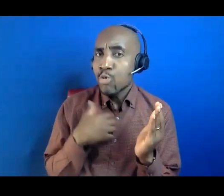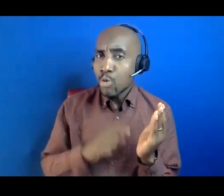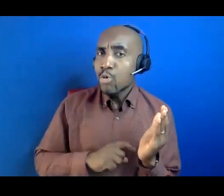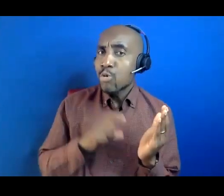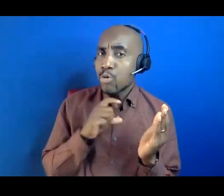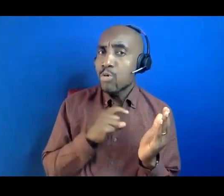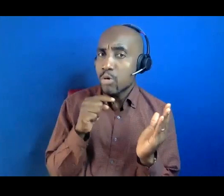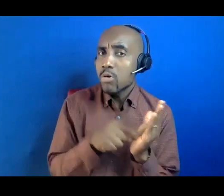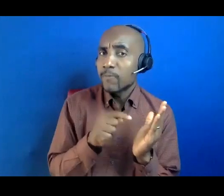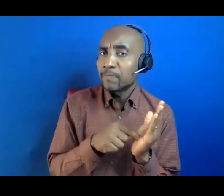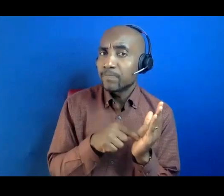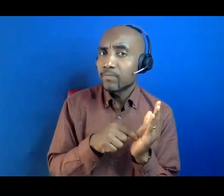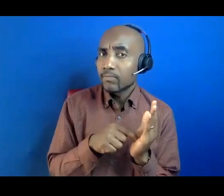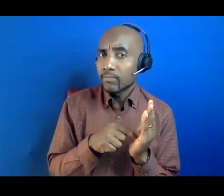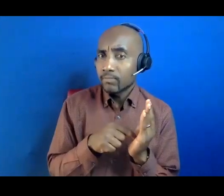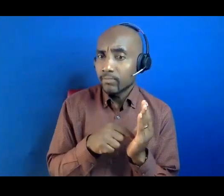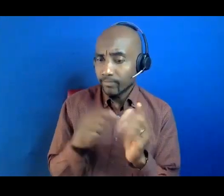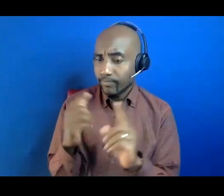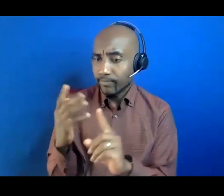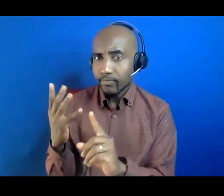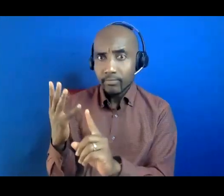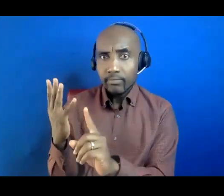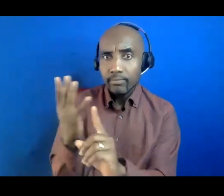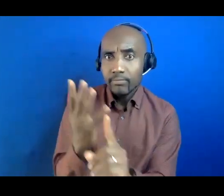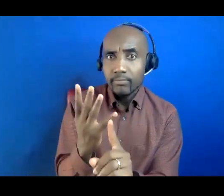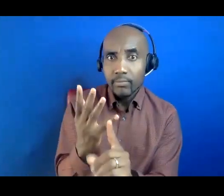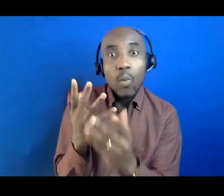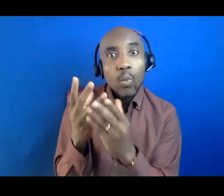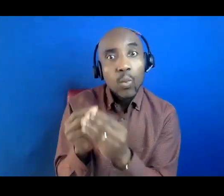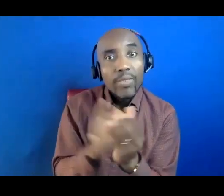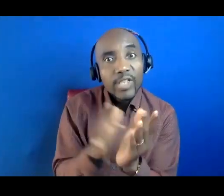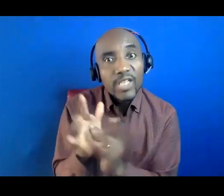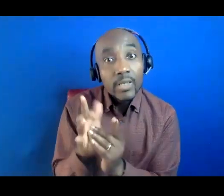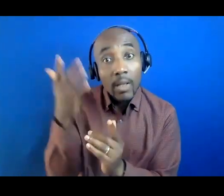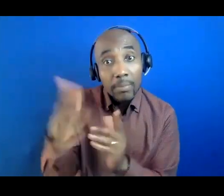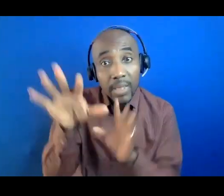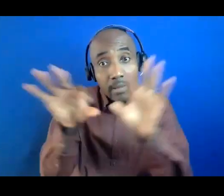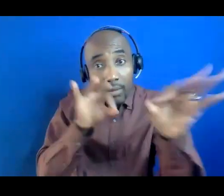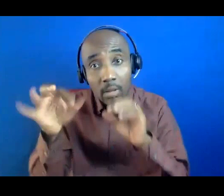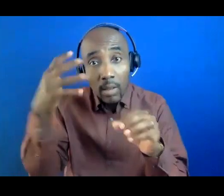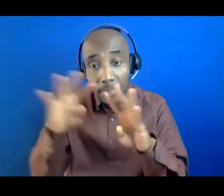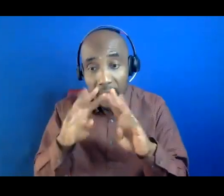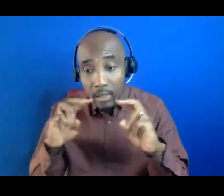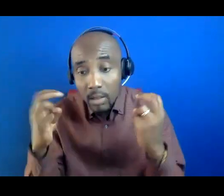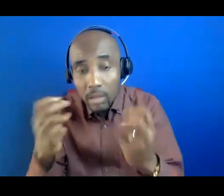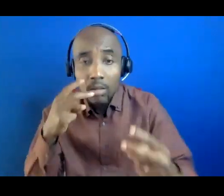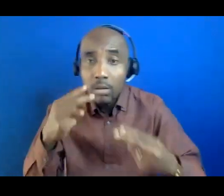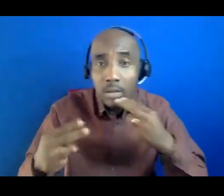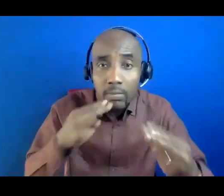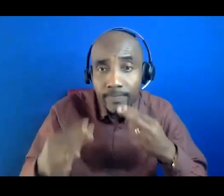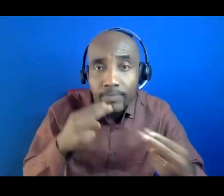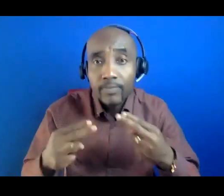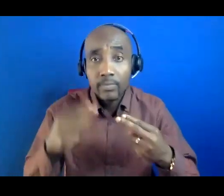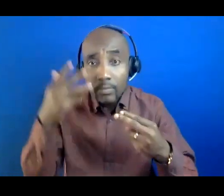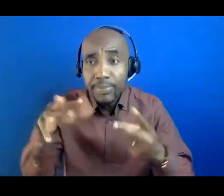been with Jesus. They'd been chosen by Jesus. They'd eaten with Jesus. They'd listened to Jesus.